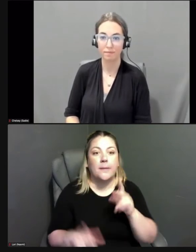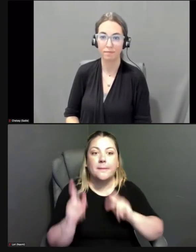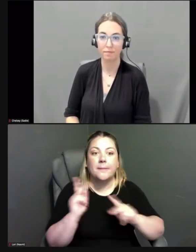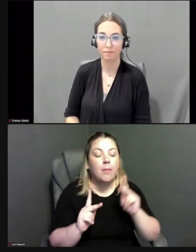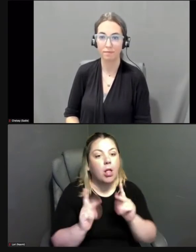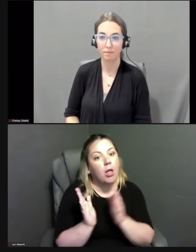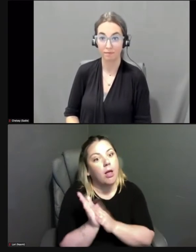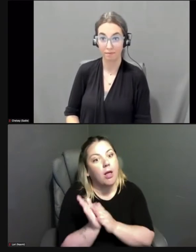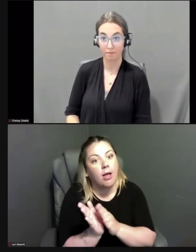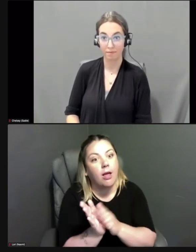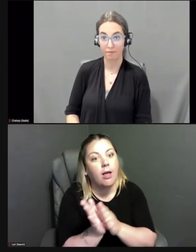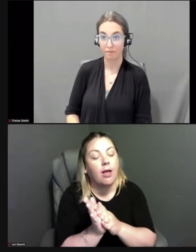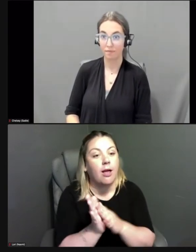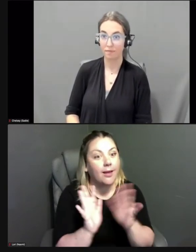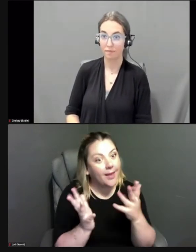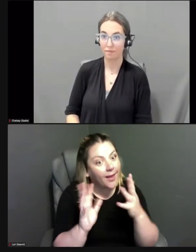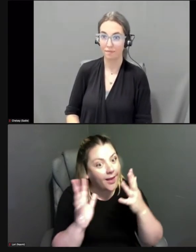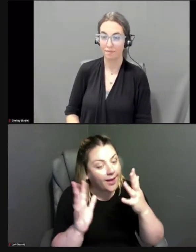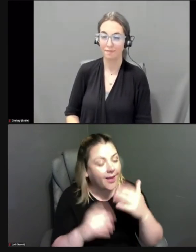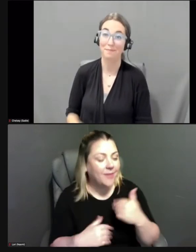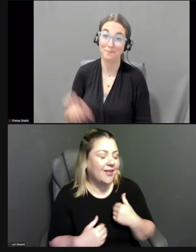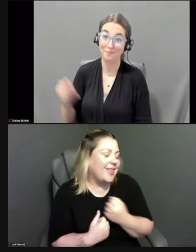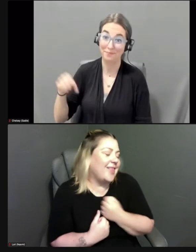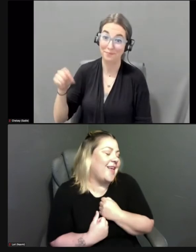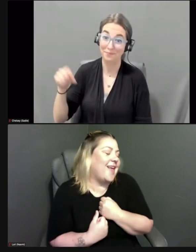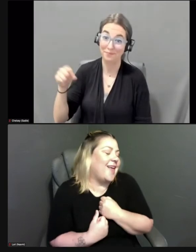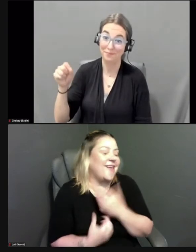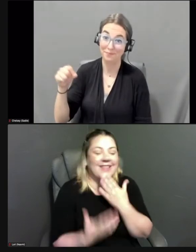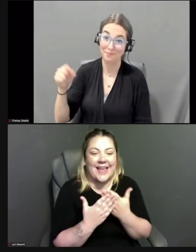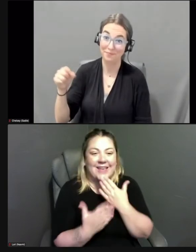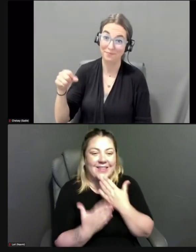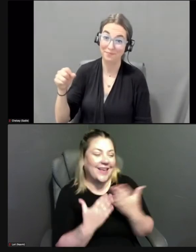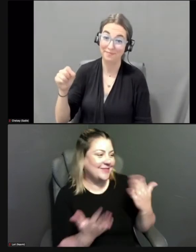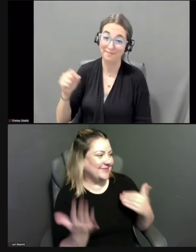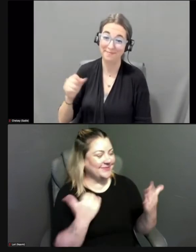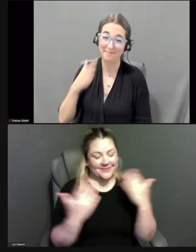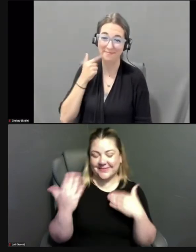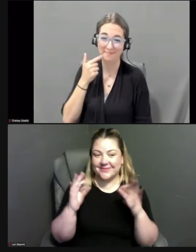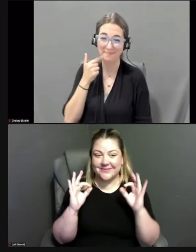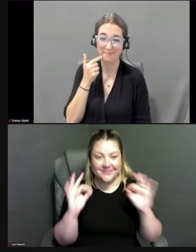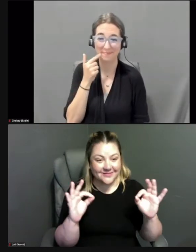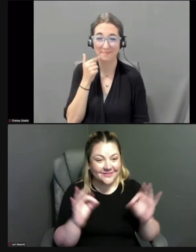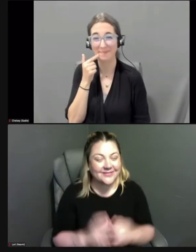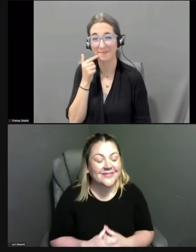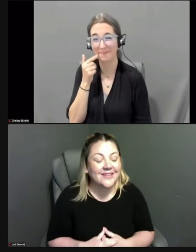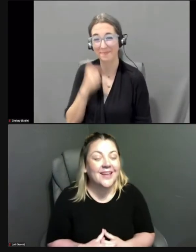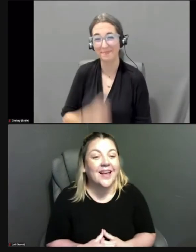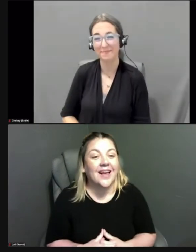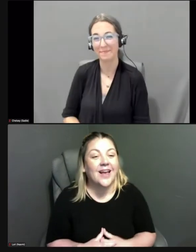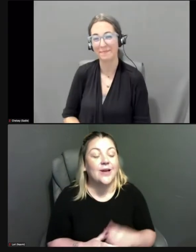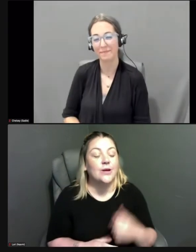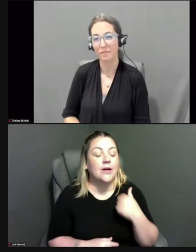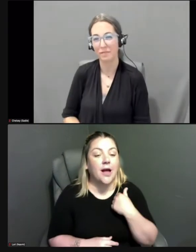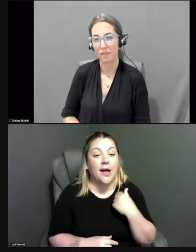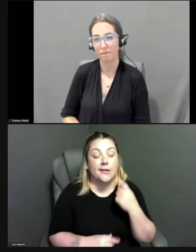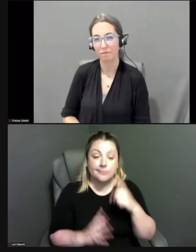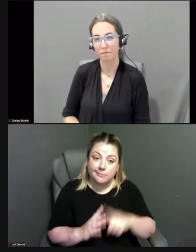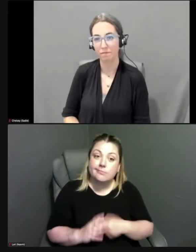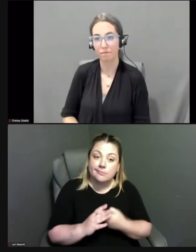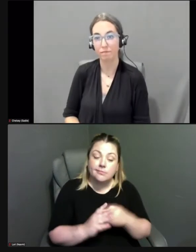for. Oh yeah, which I loved. I couldn't get enough of that. But yeah, I started out just doing